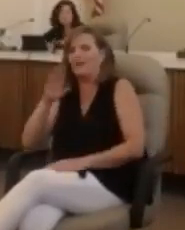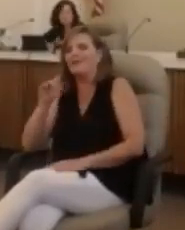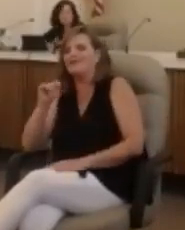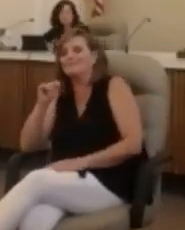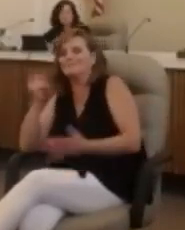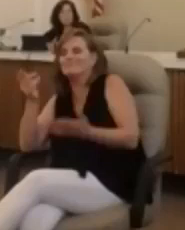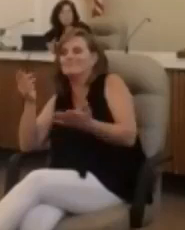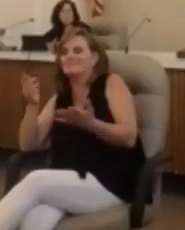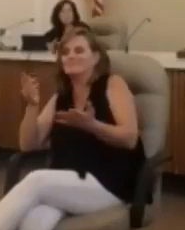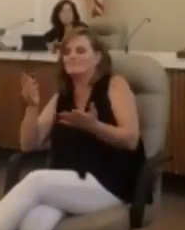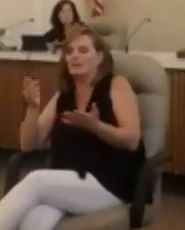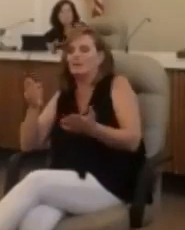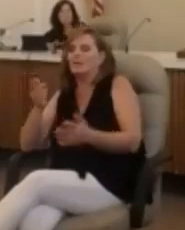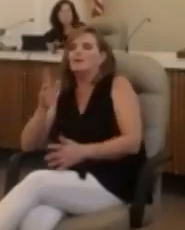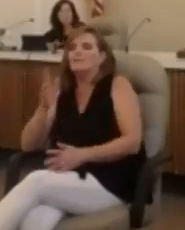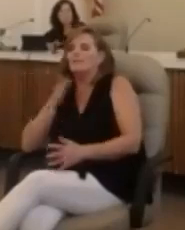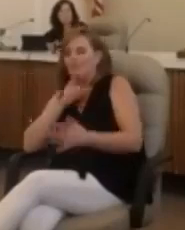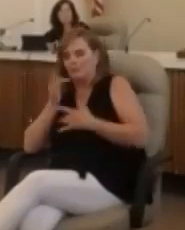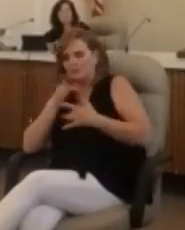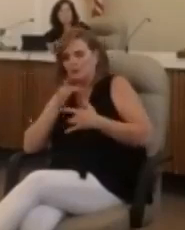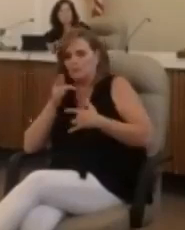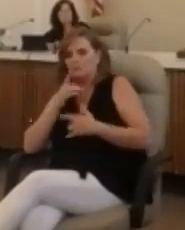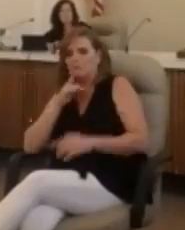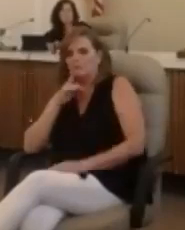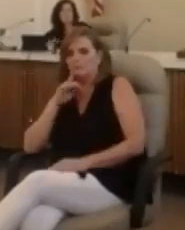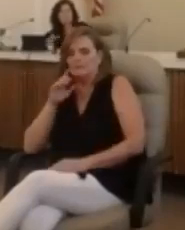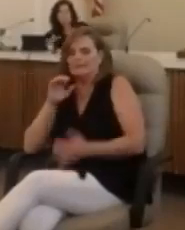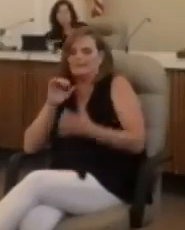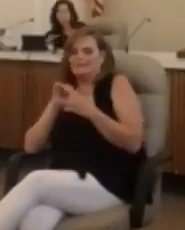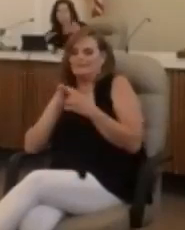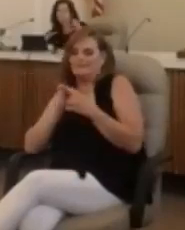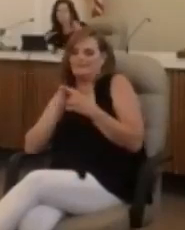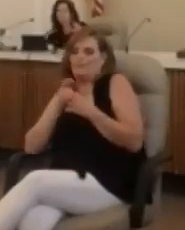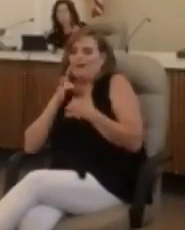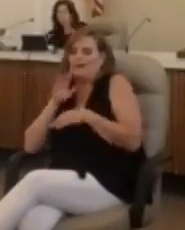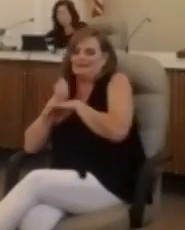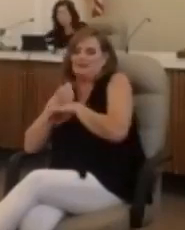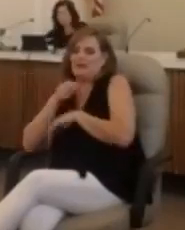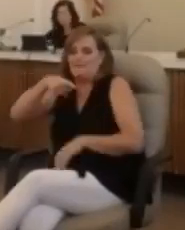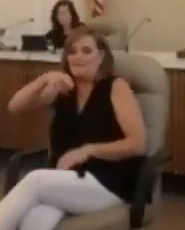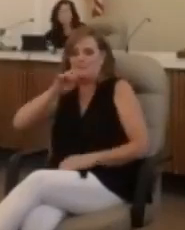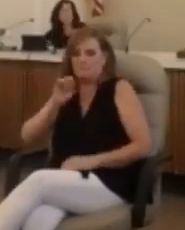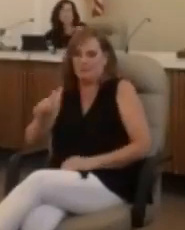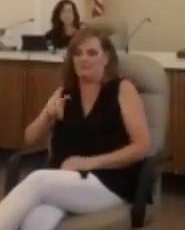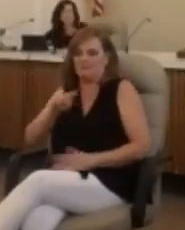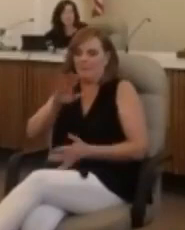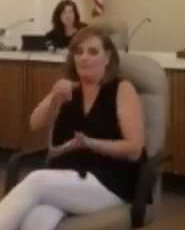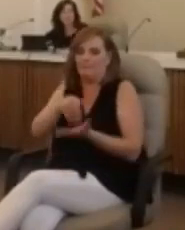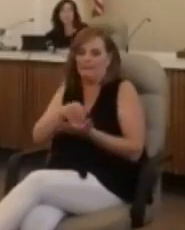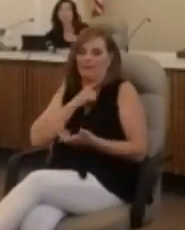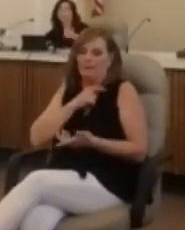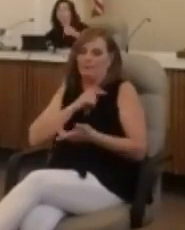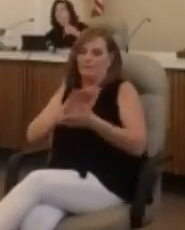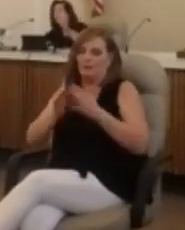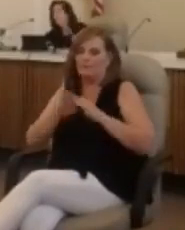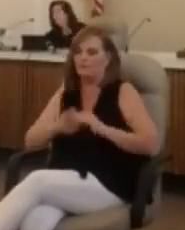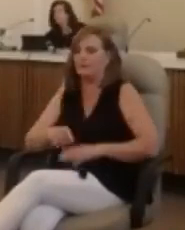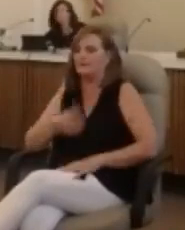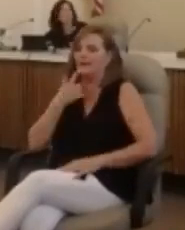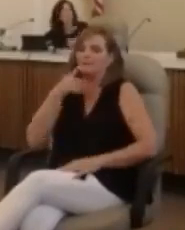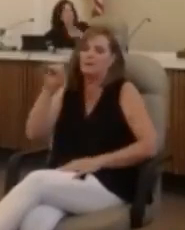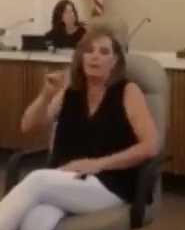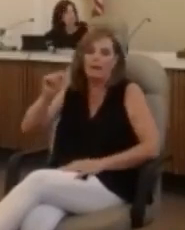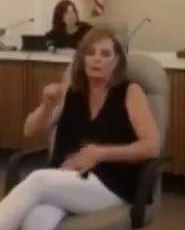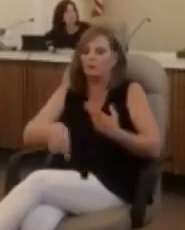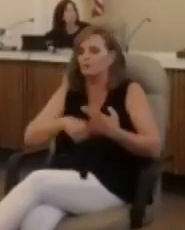yeah, that was a concern of me, is how a park's going to come into the middle of a community and having a cabin and having restrooms, and, you